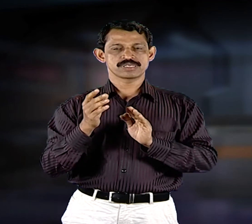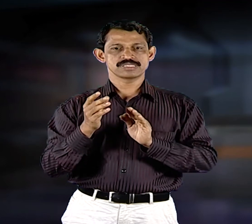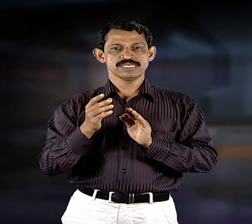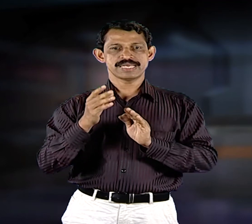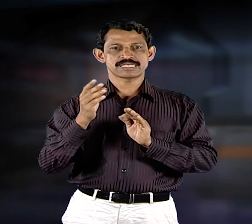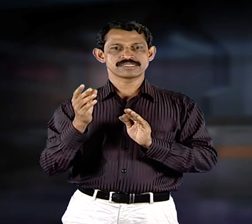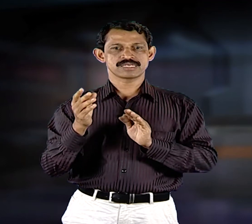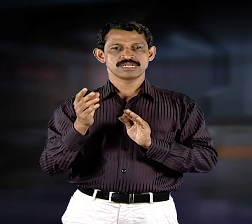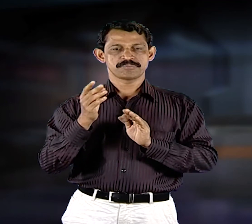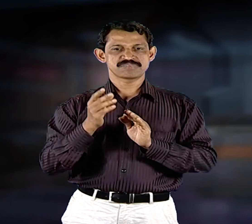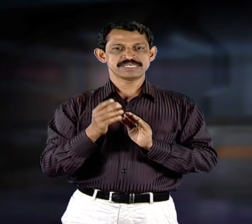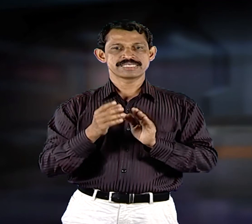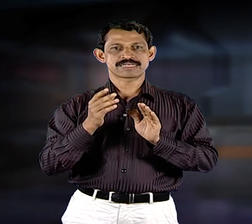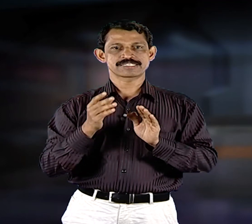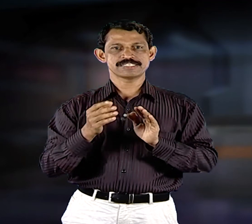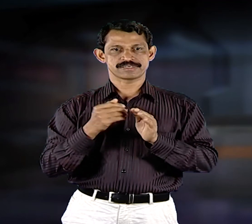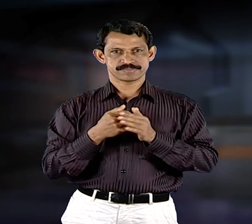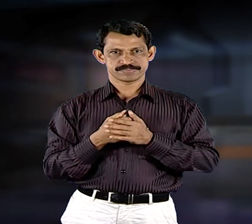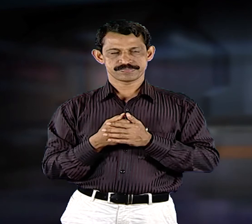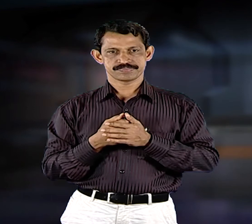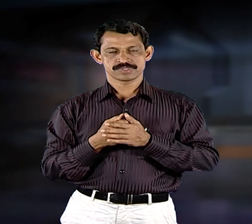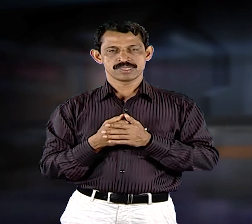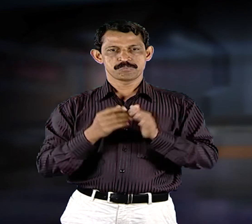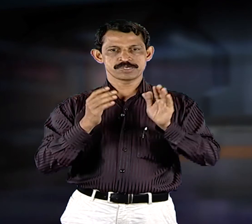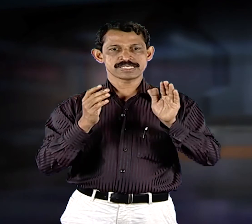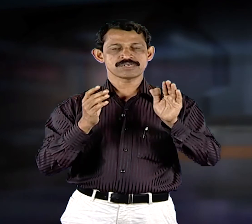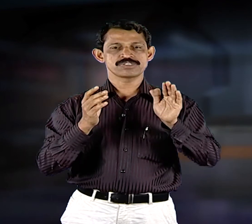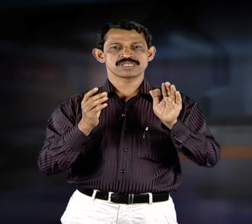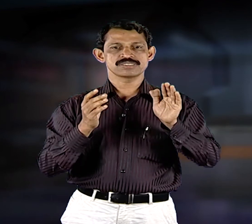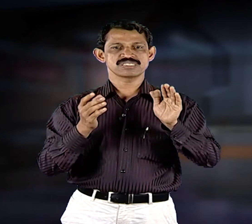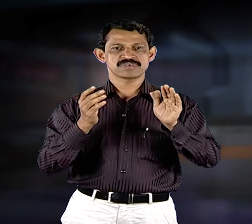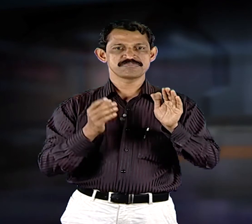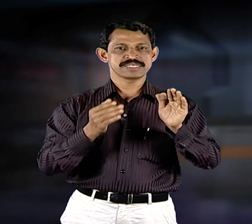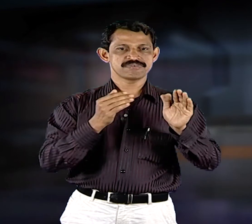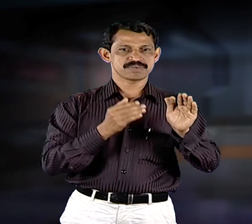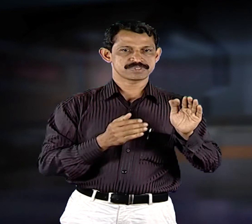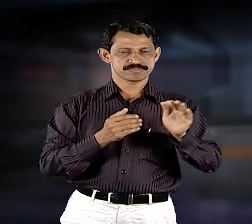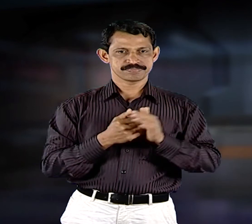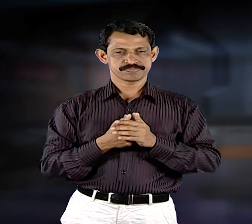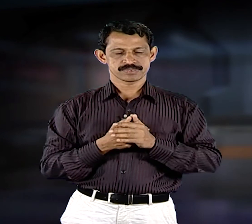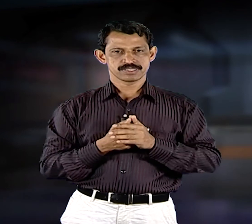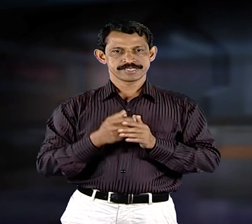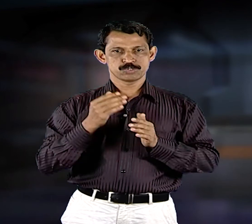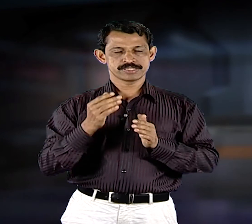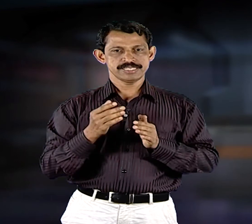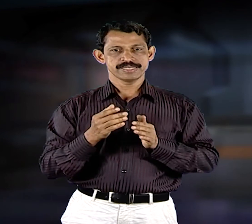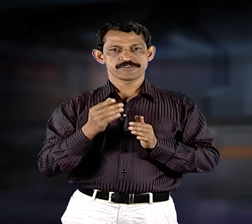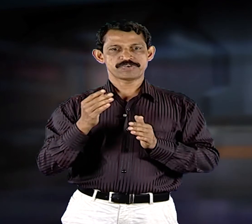democracy and culture must be inculcated. Political consciousness must be developed. Unity, faith